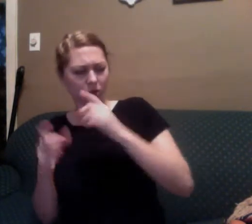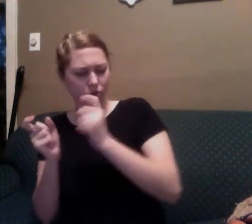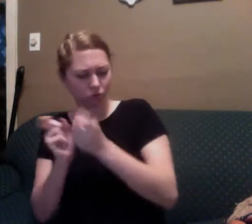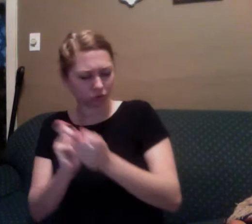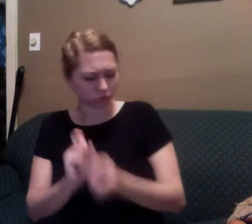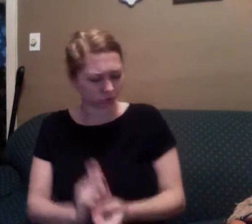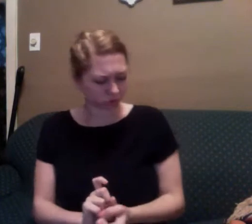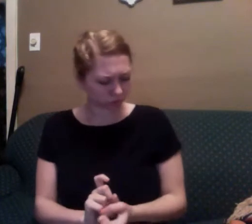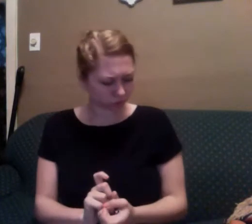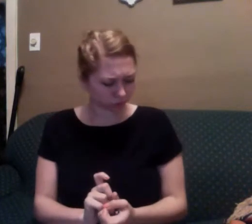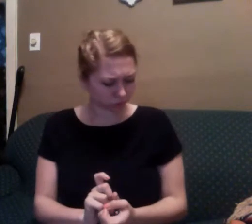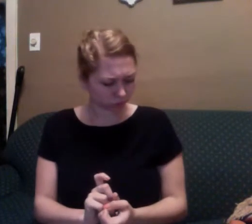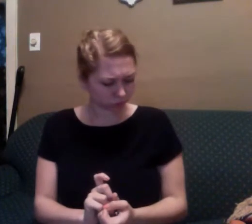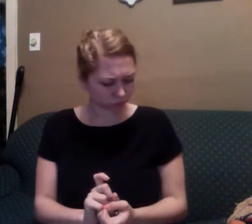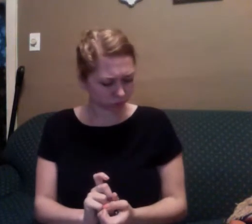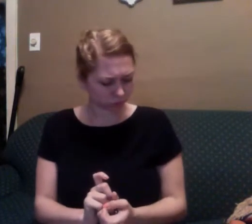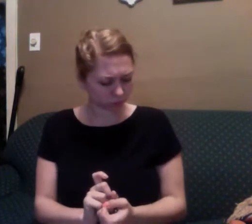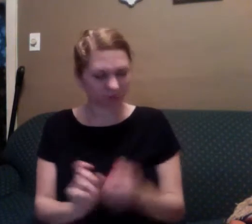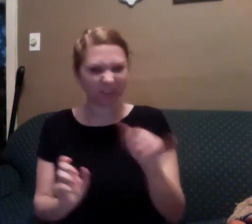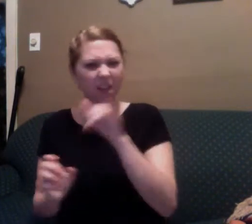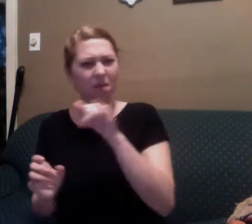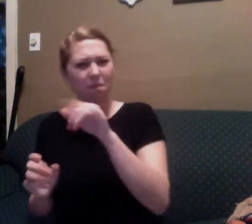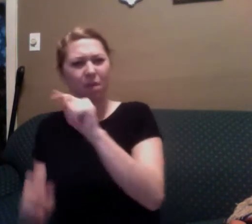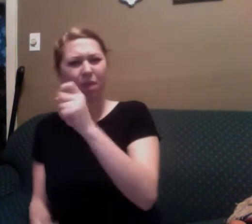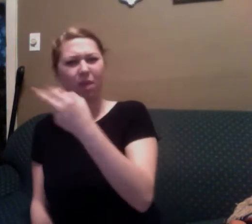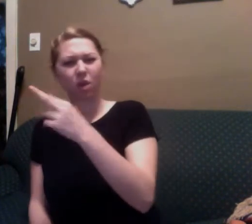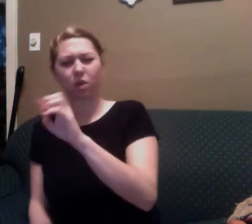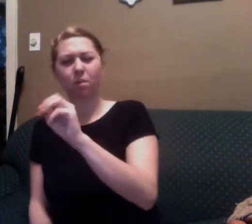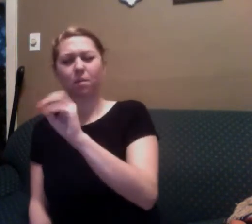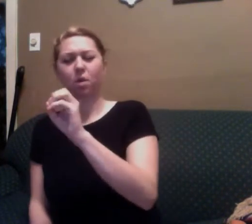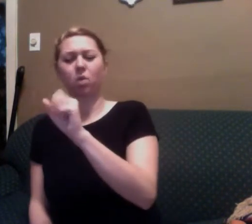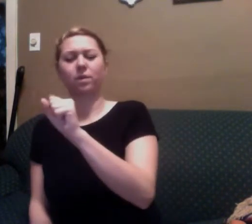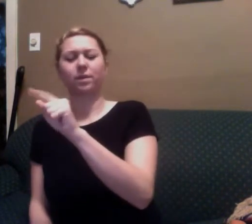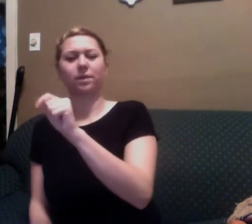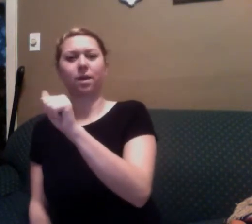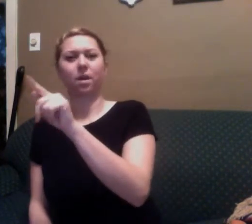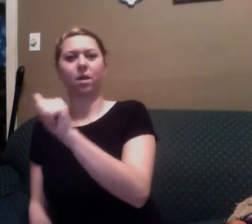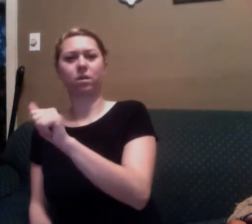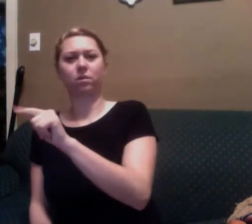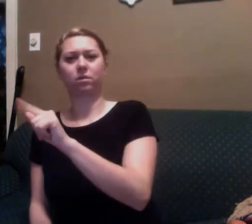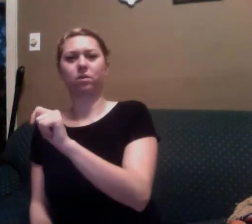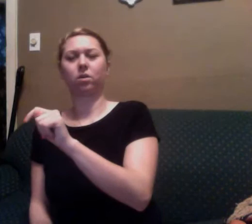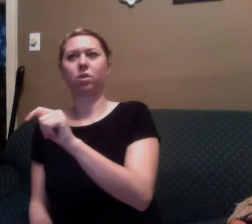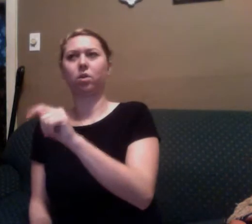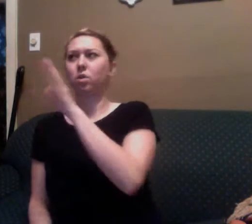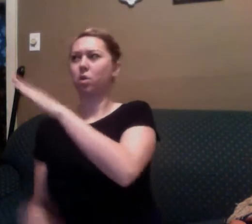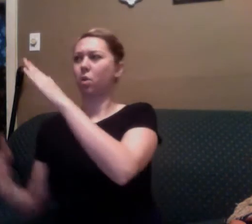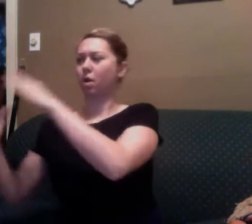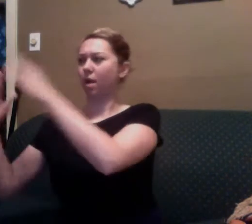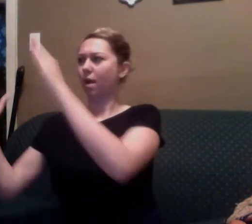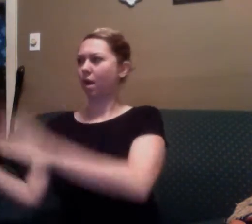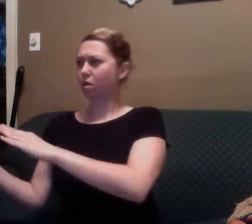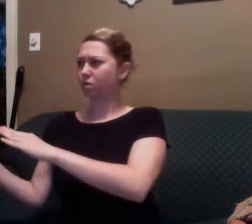keeps the temperature in your house the same as the weather changes outside. Now, you can try to